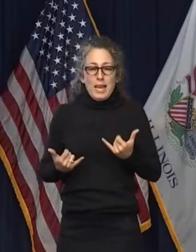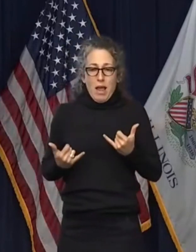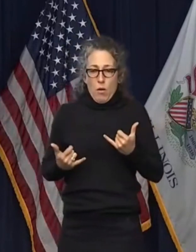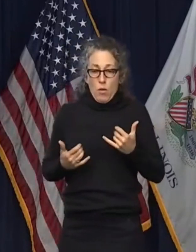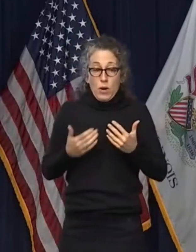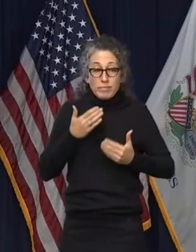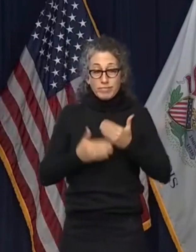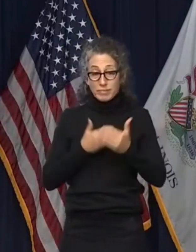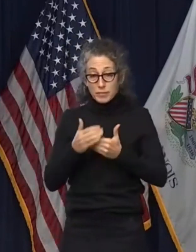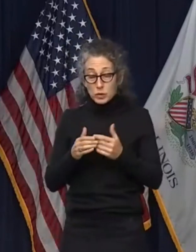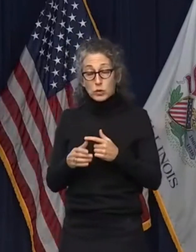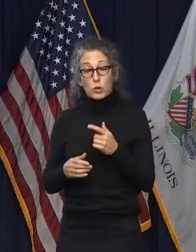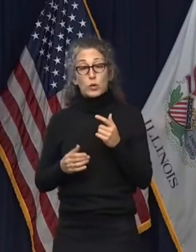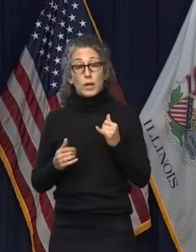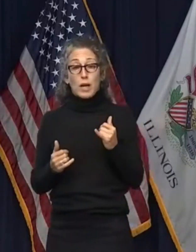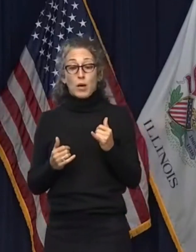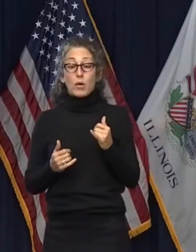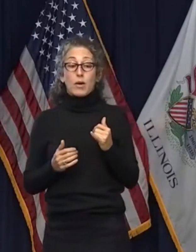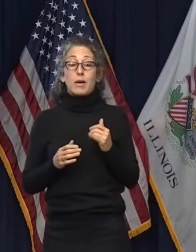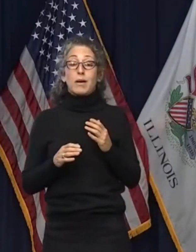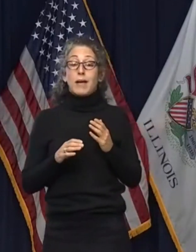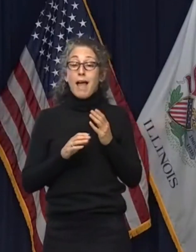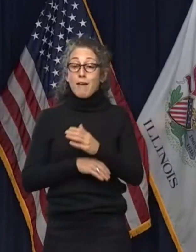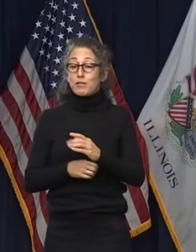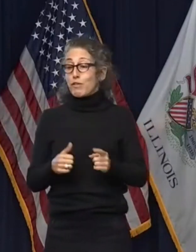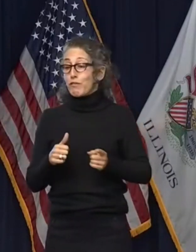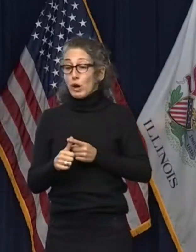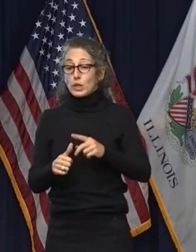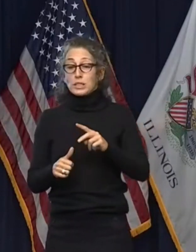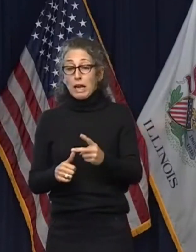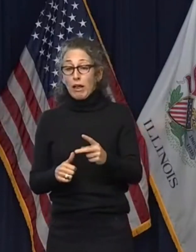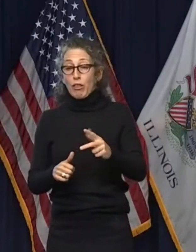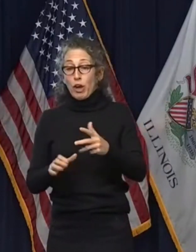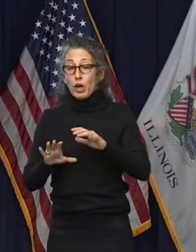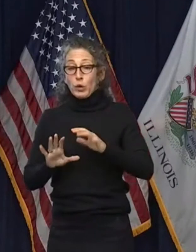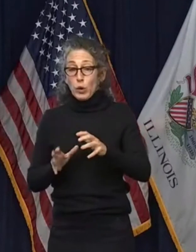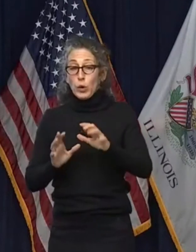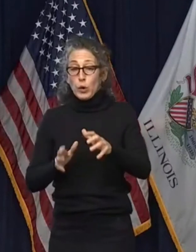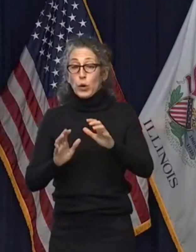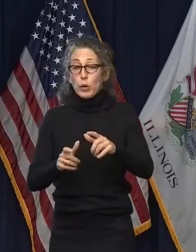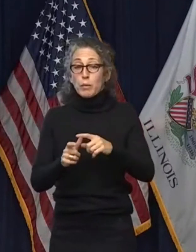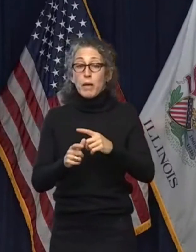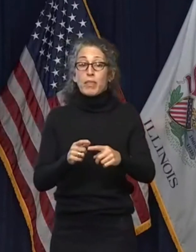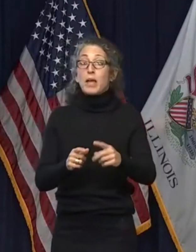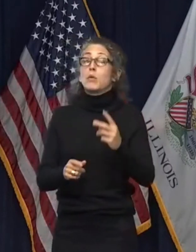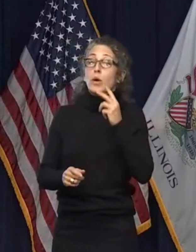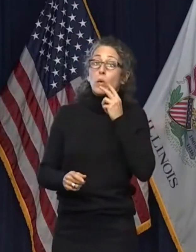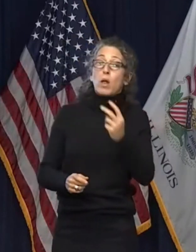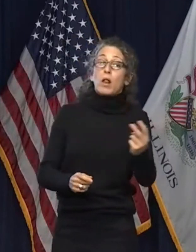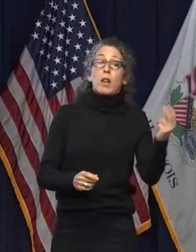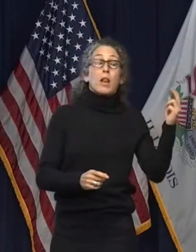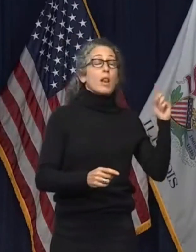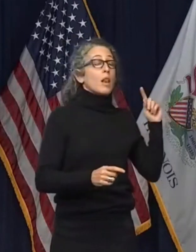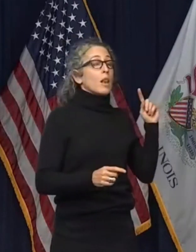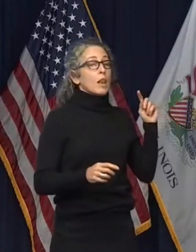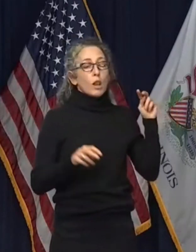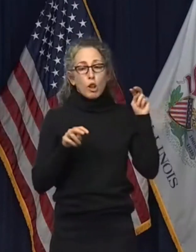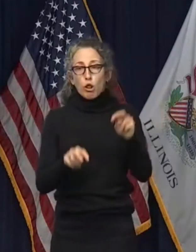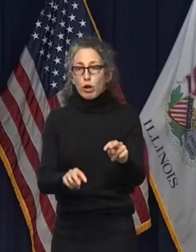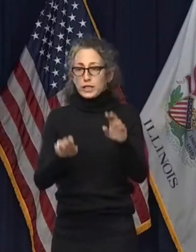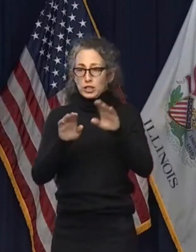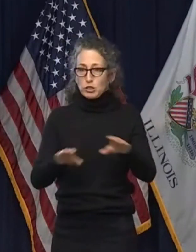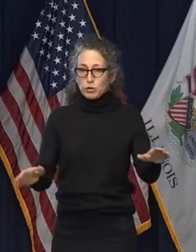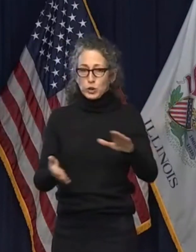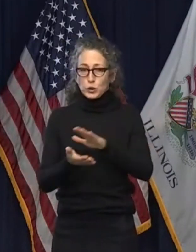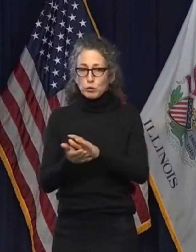when this is in the rearview mirror, we can talk about what we will need to do to keep it in the rearview mirror, and if school mandates would have to be